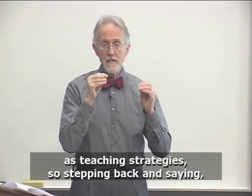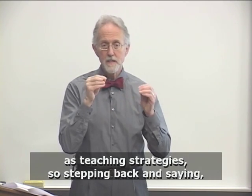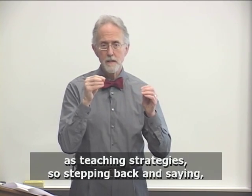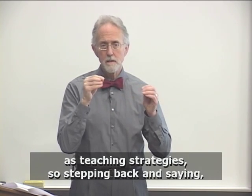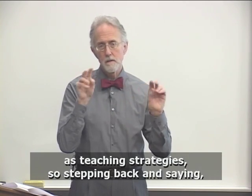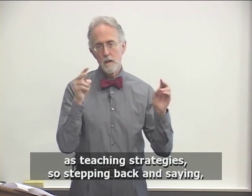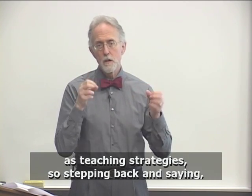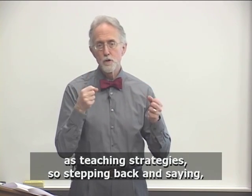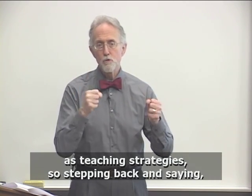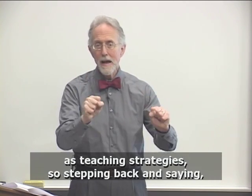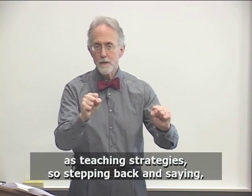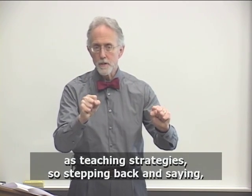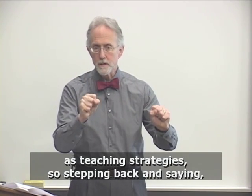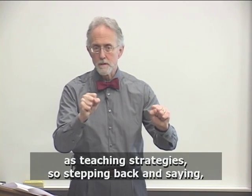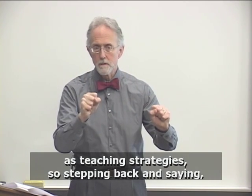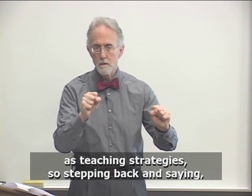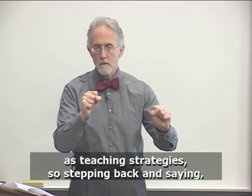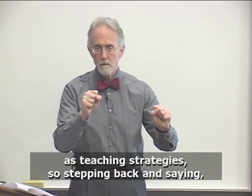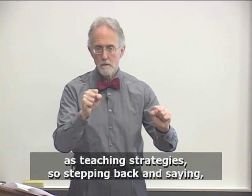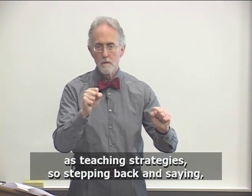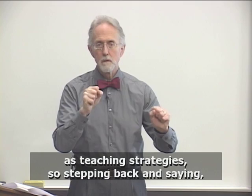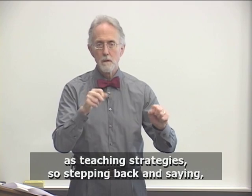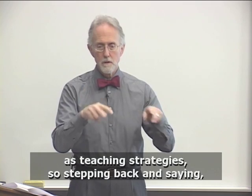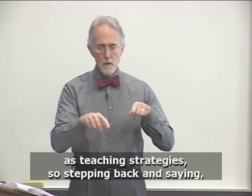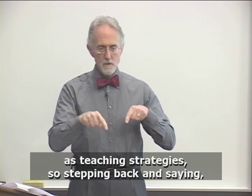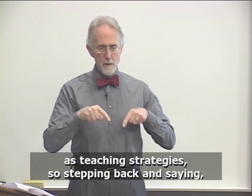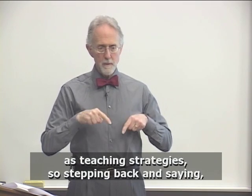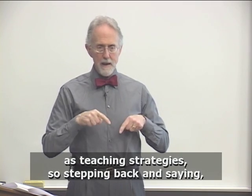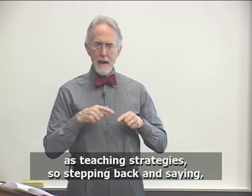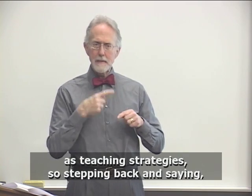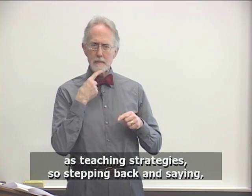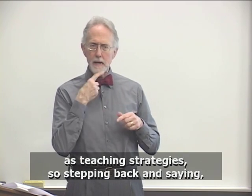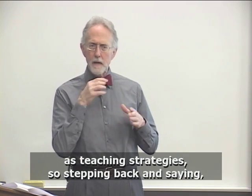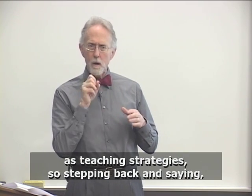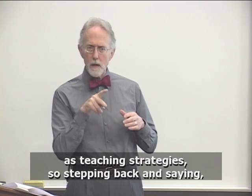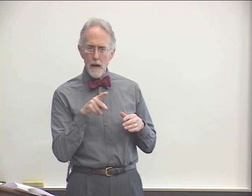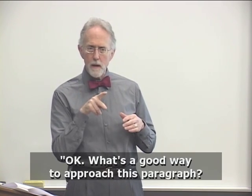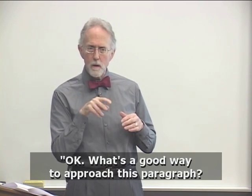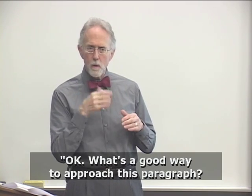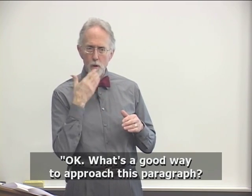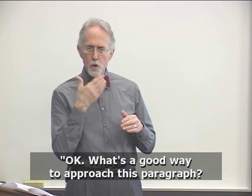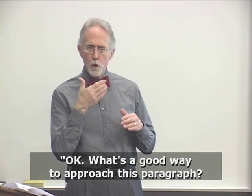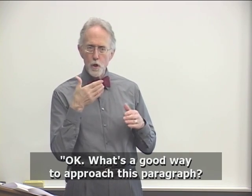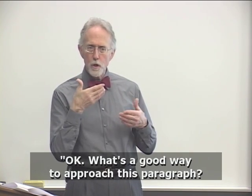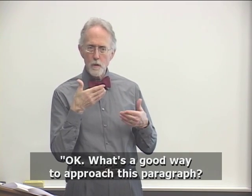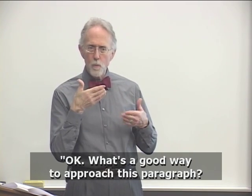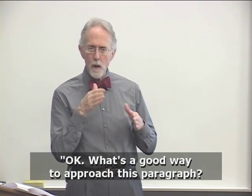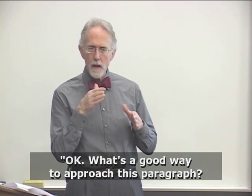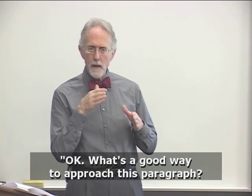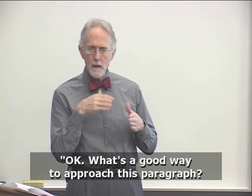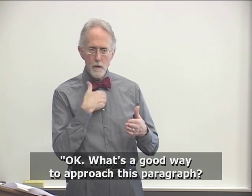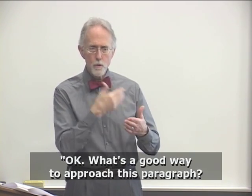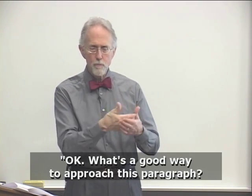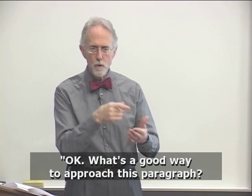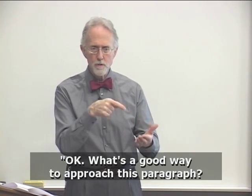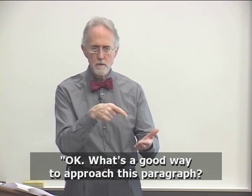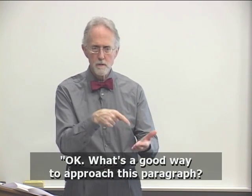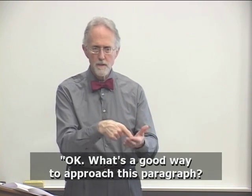teaching strategies. So stepping back and saying, okay, what's a good way to approach